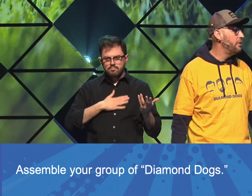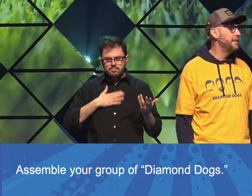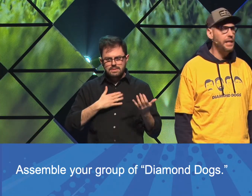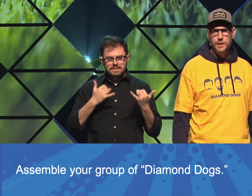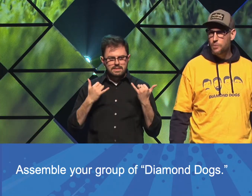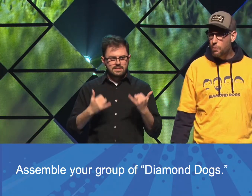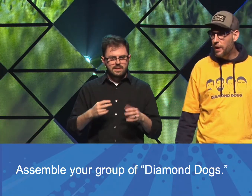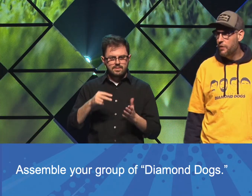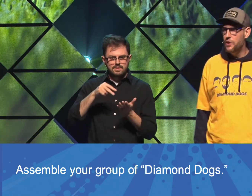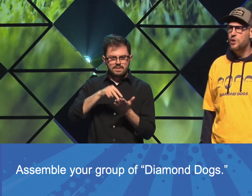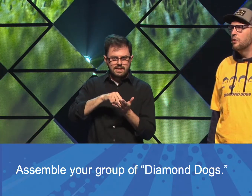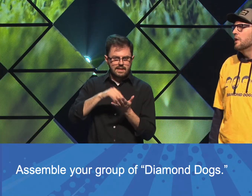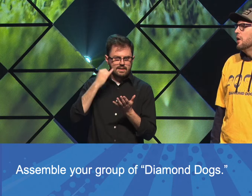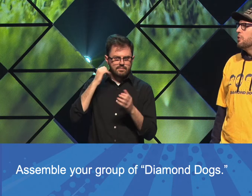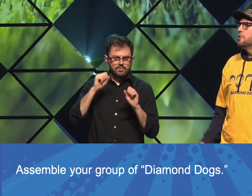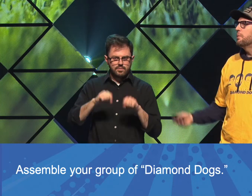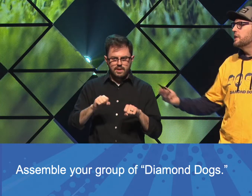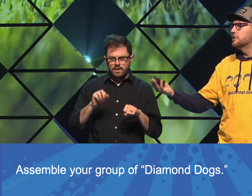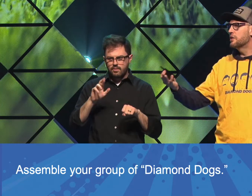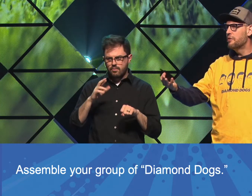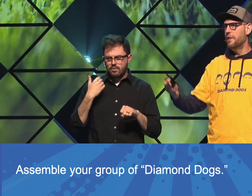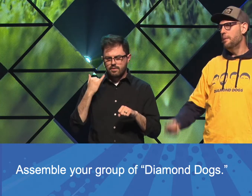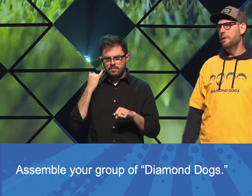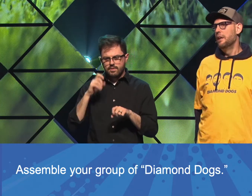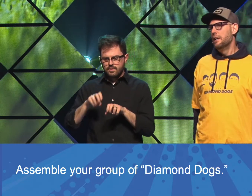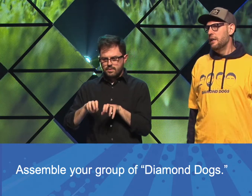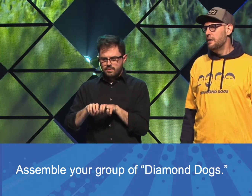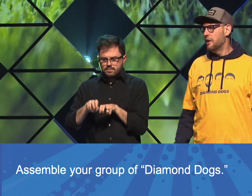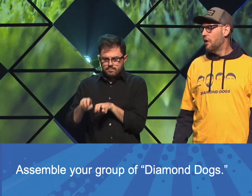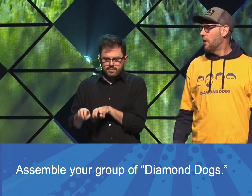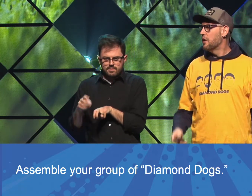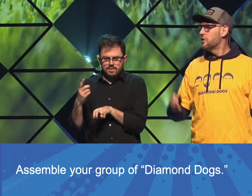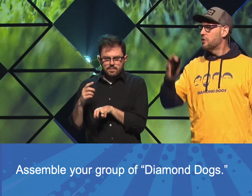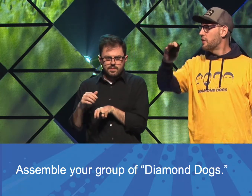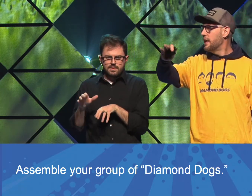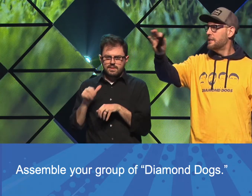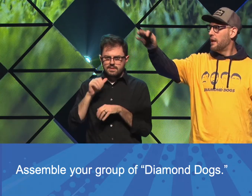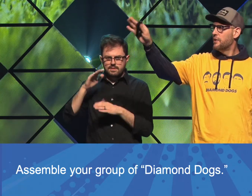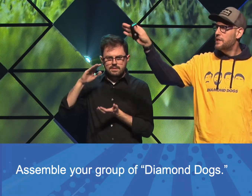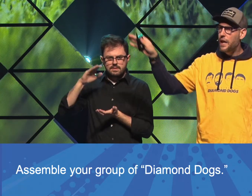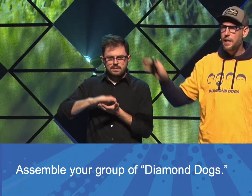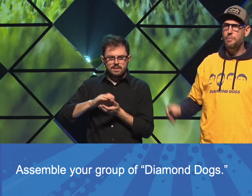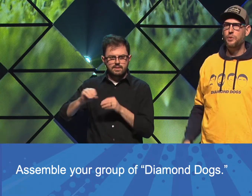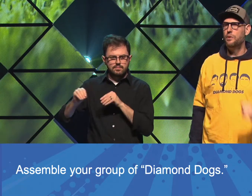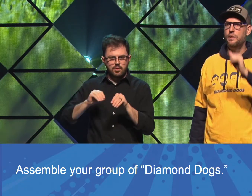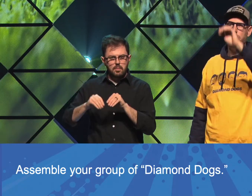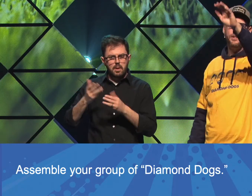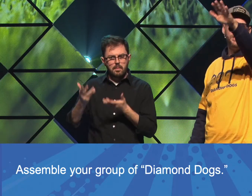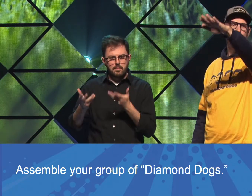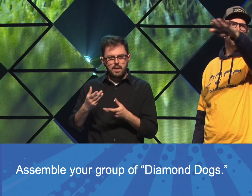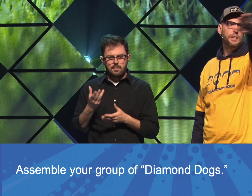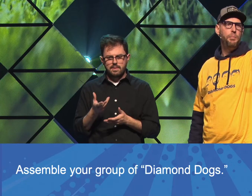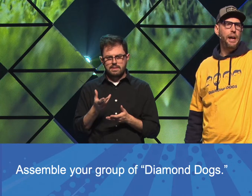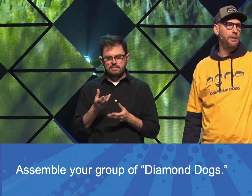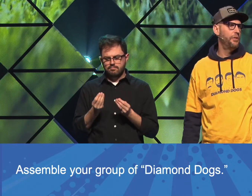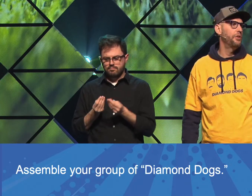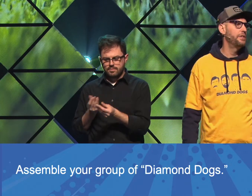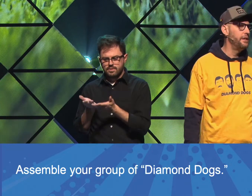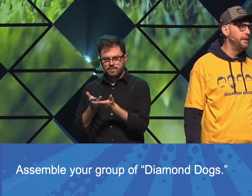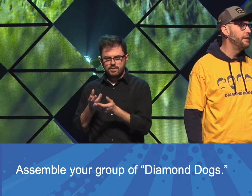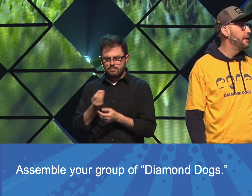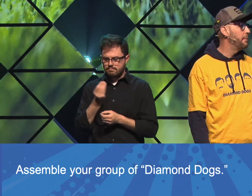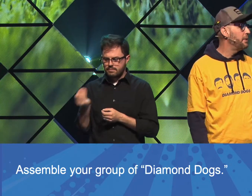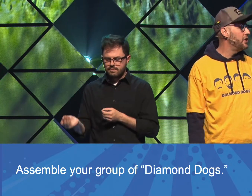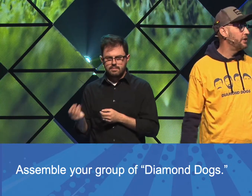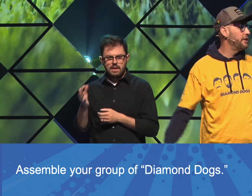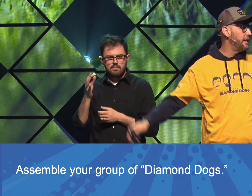someone who is less mobile than you, would you please serve them? There are trays at every table. There are tables in the back for those in